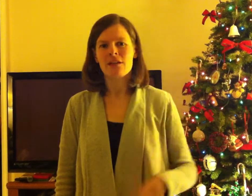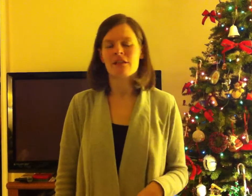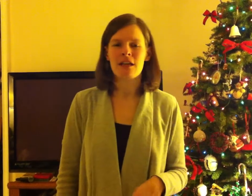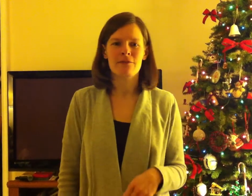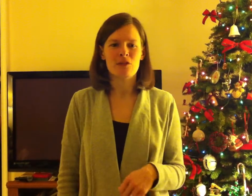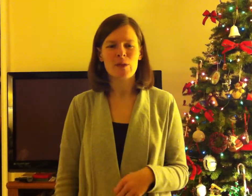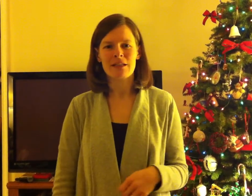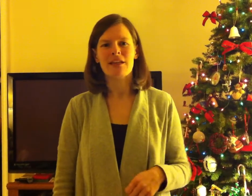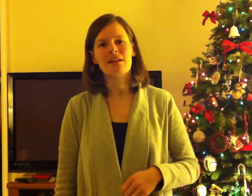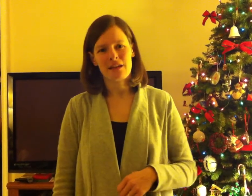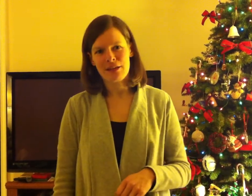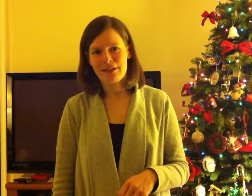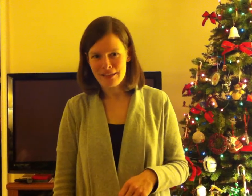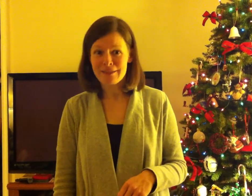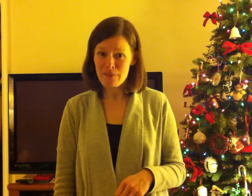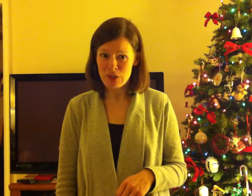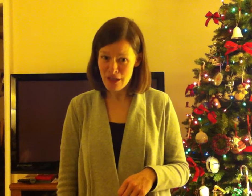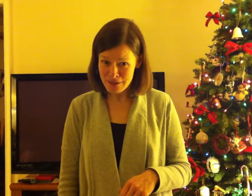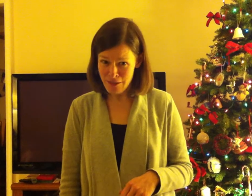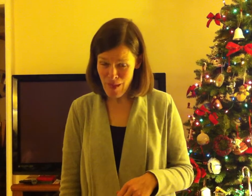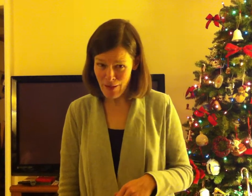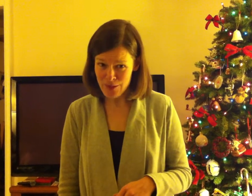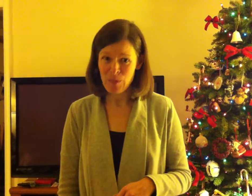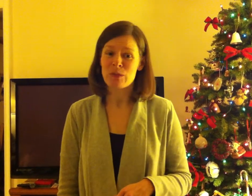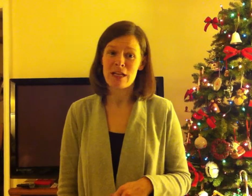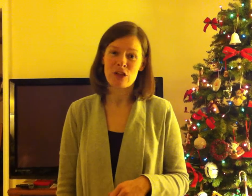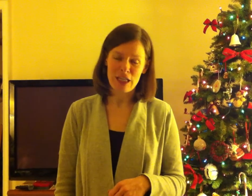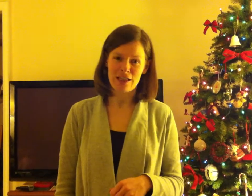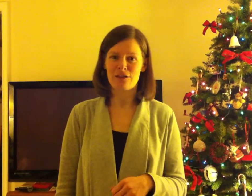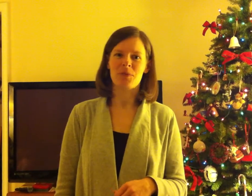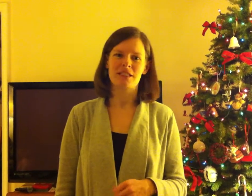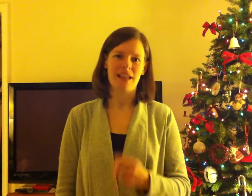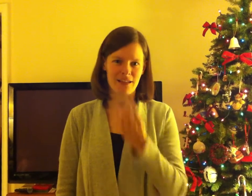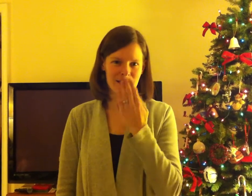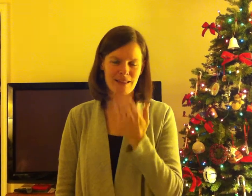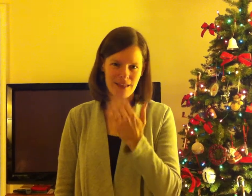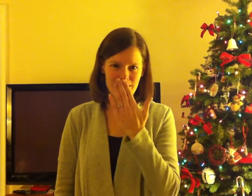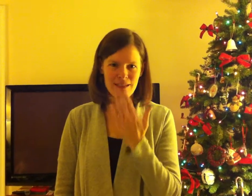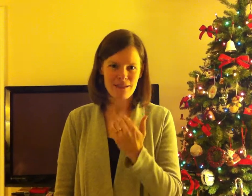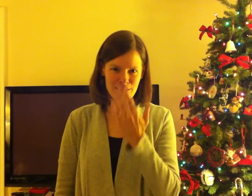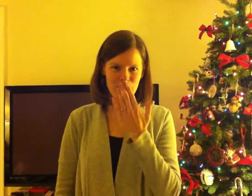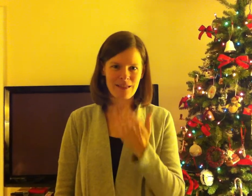The sign for sweetly, I tell the kids to keep their tongues in their mouths, but pretend they're licking a little piece of candy. It's like this,